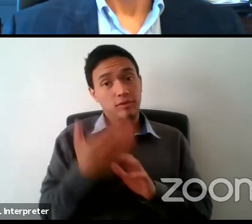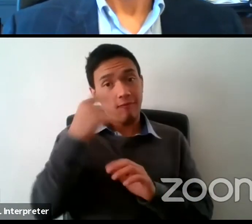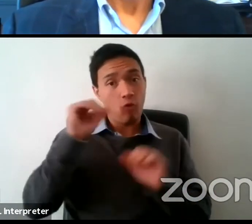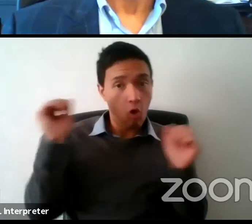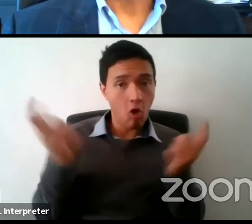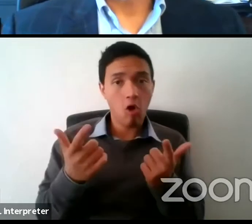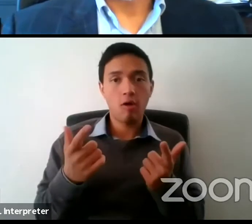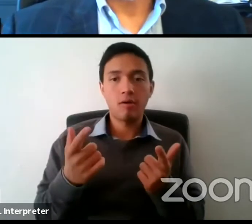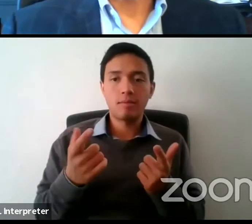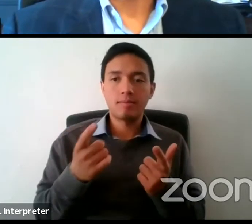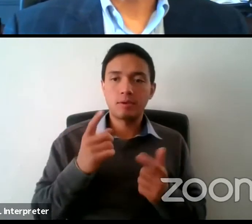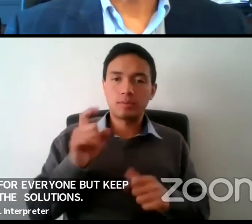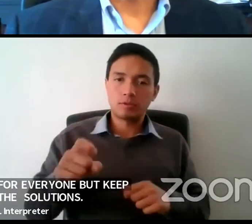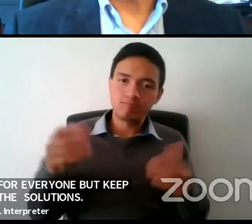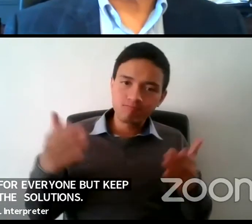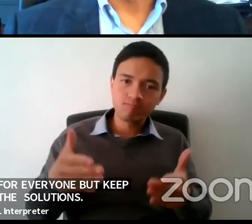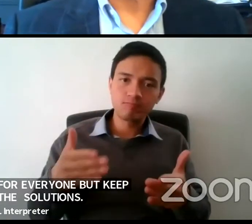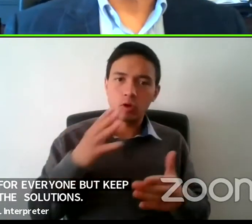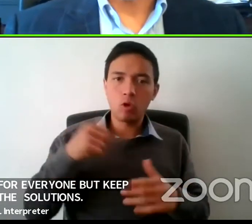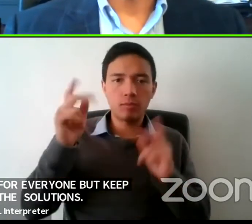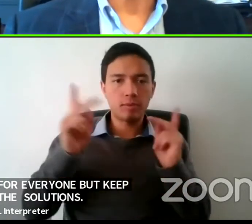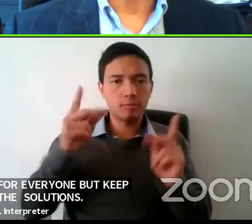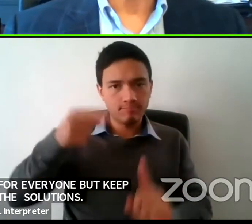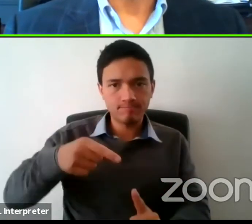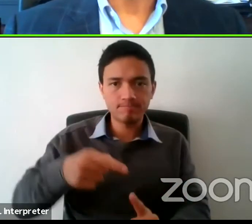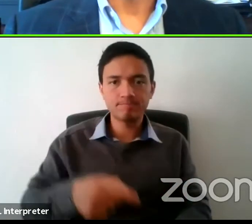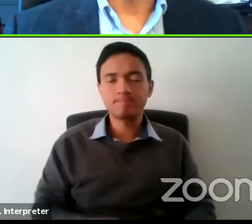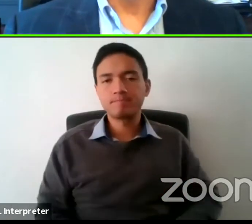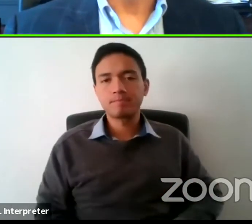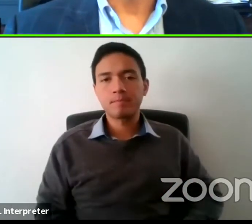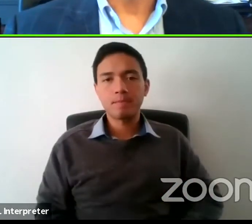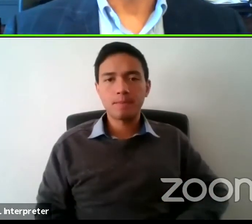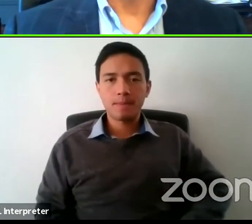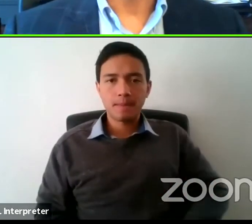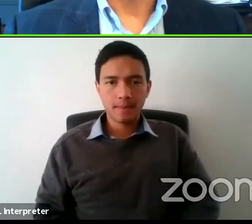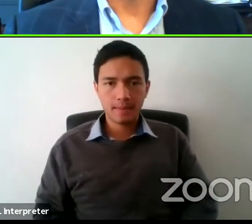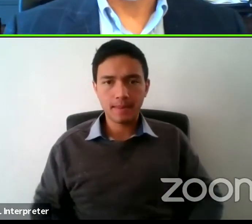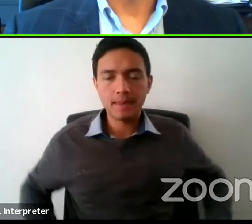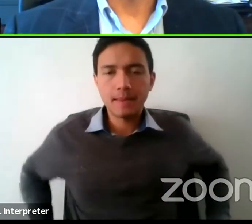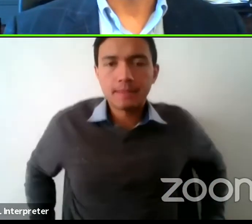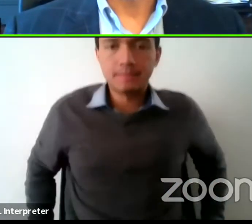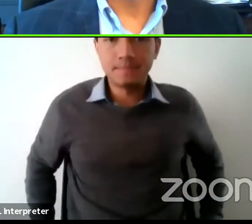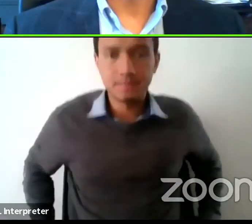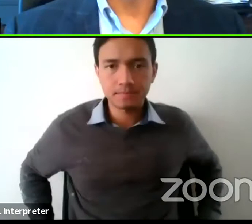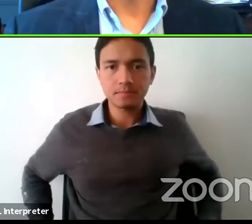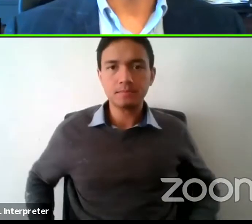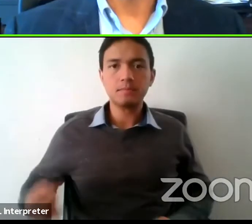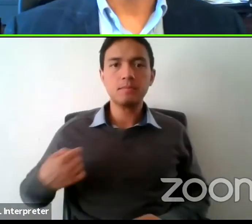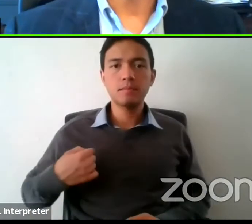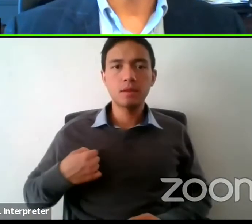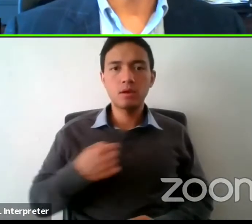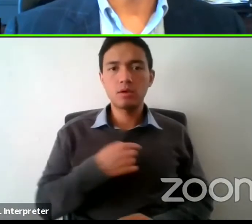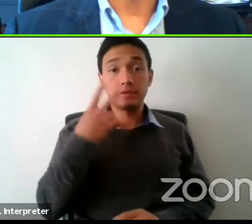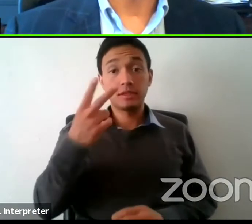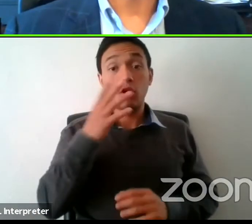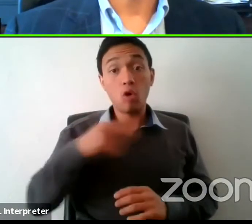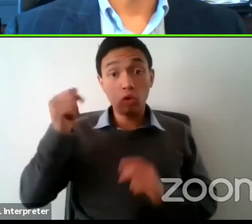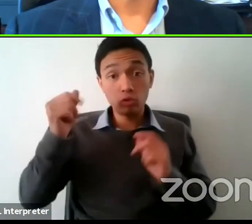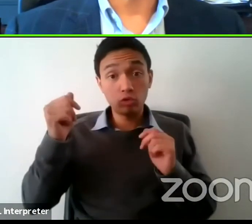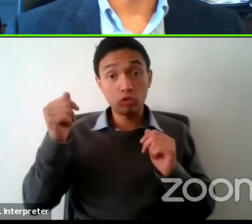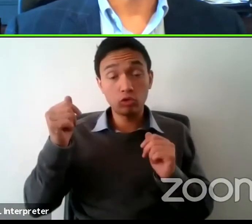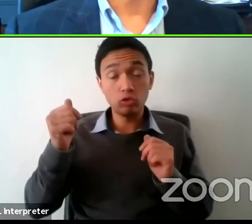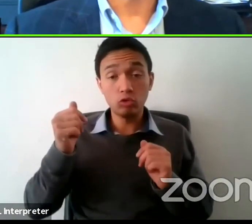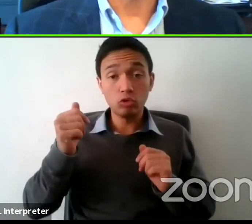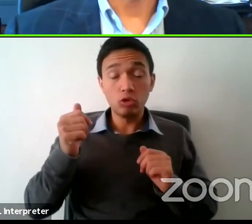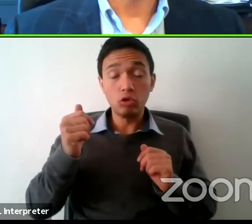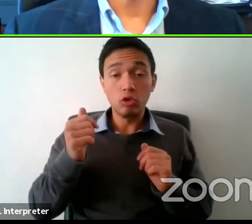Majd? I agree. I think we've been seeing that the older adult population is one of the fastest segments in